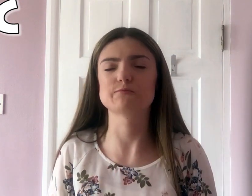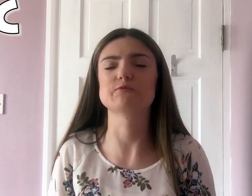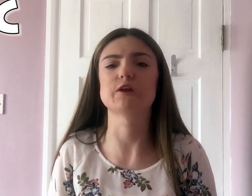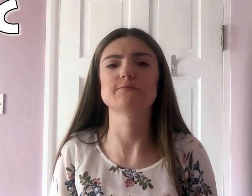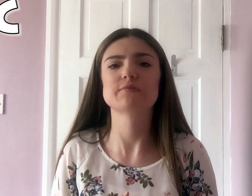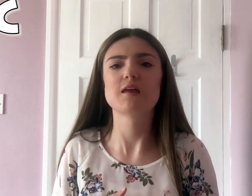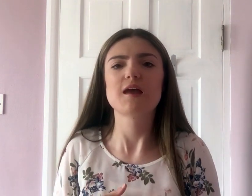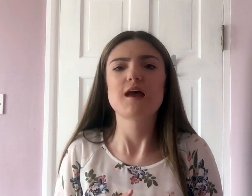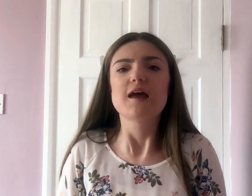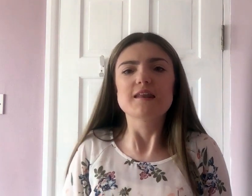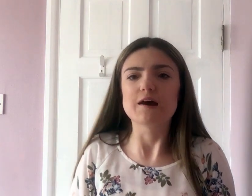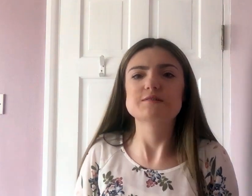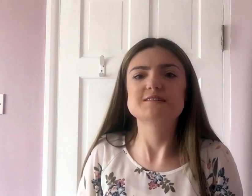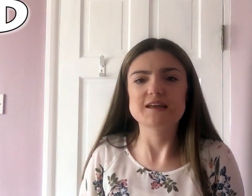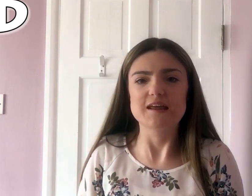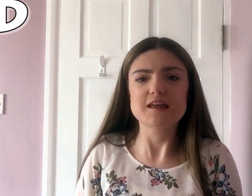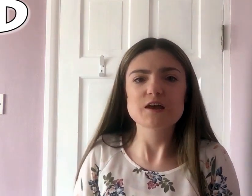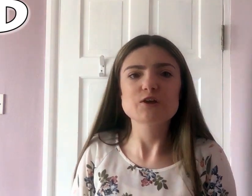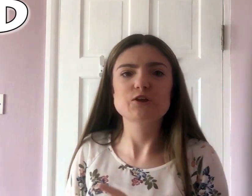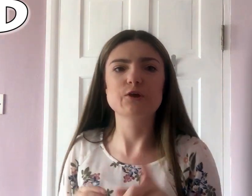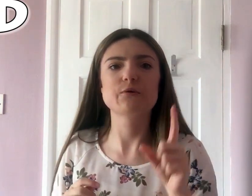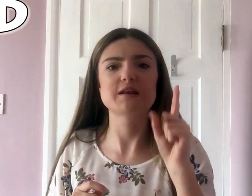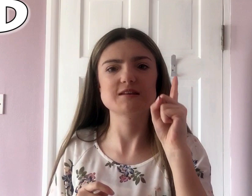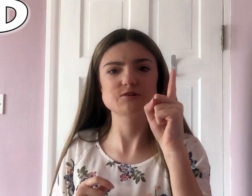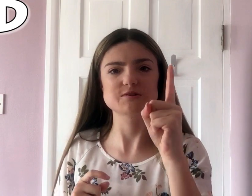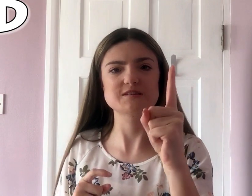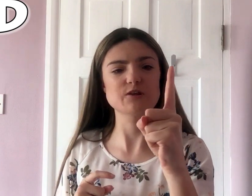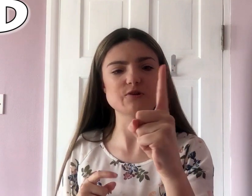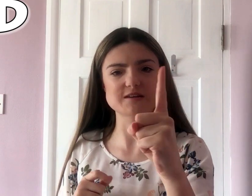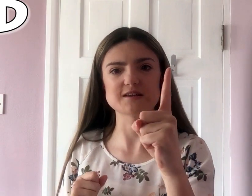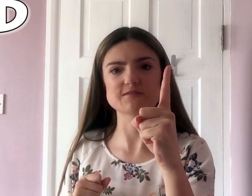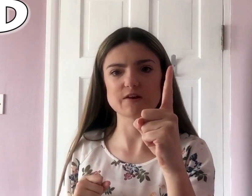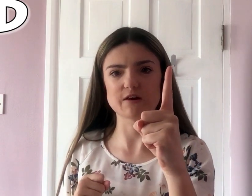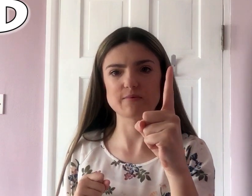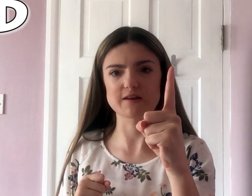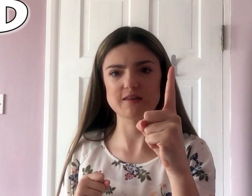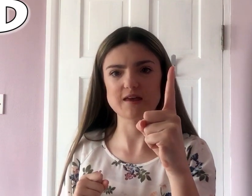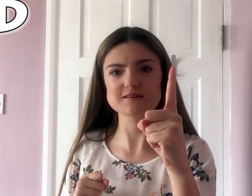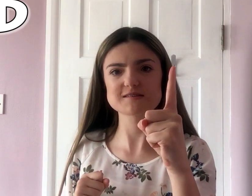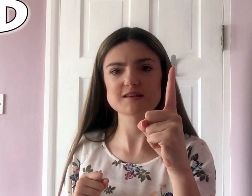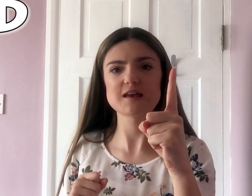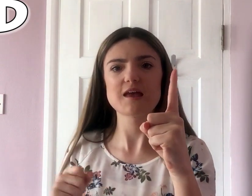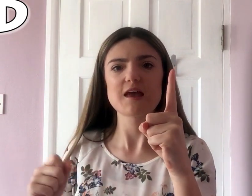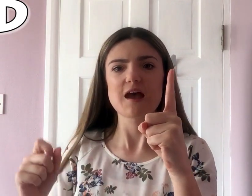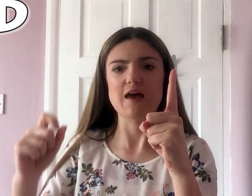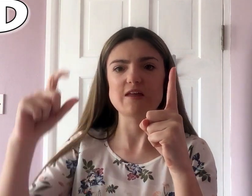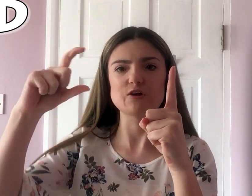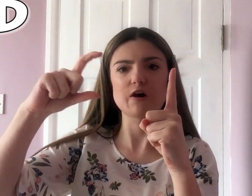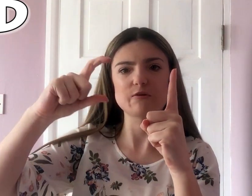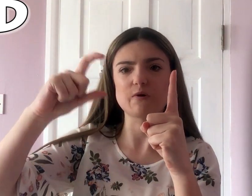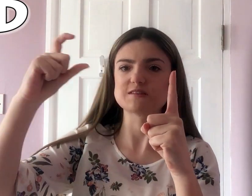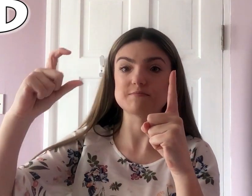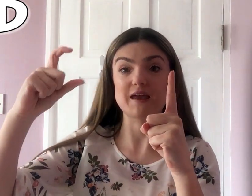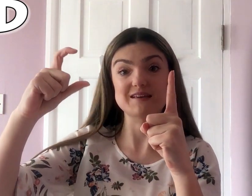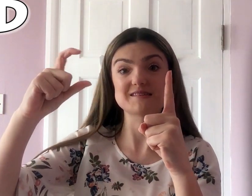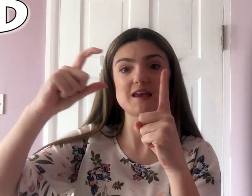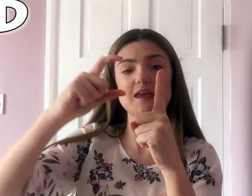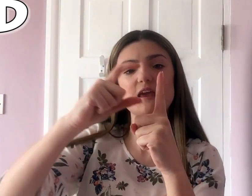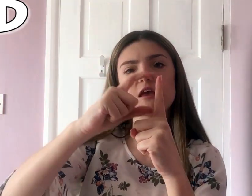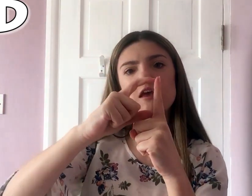for you. Now D, you need to stick your index finger up like this, and then your other one to make a C